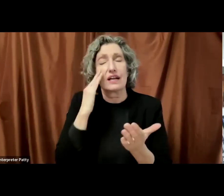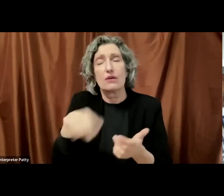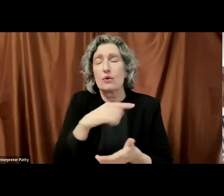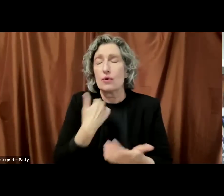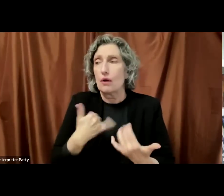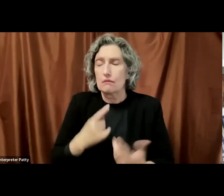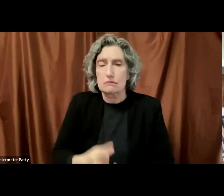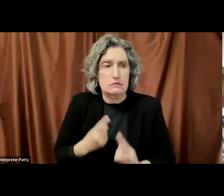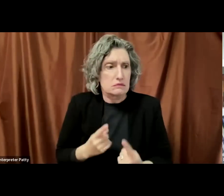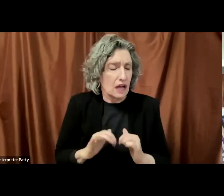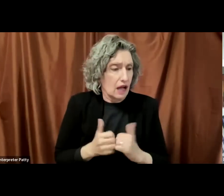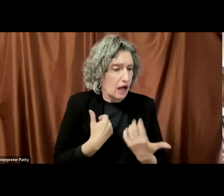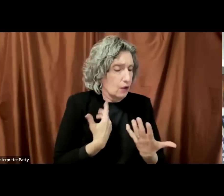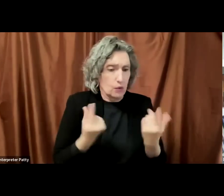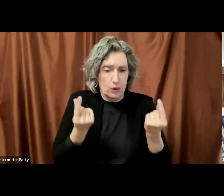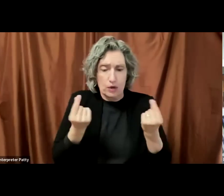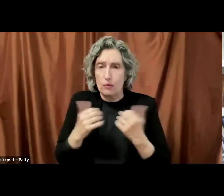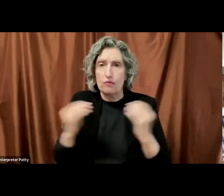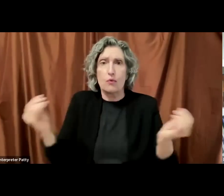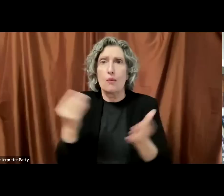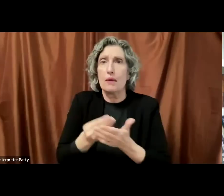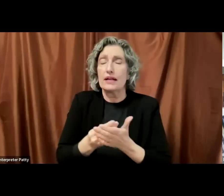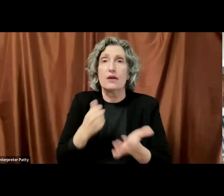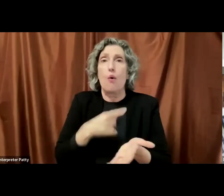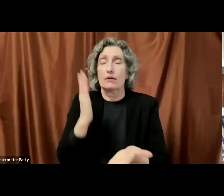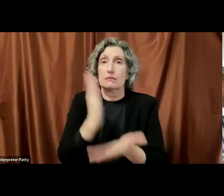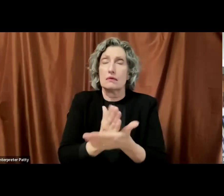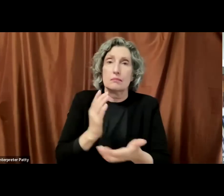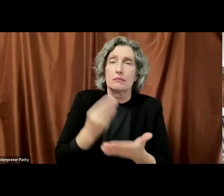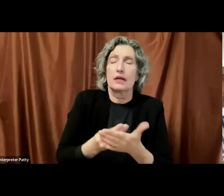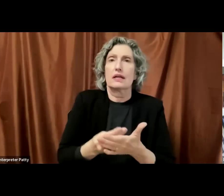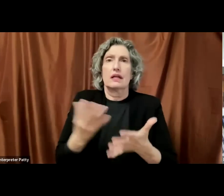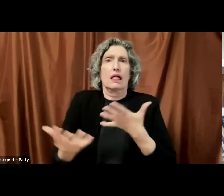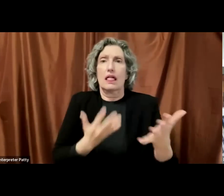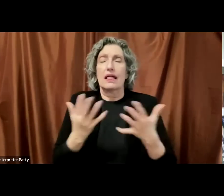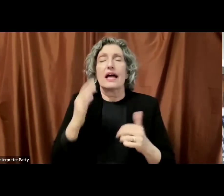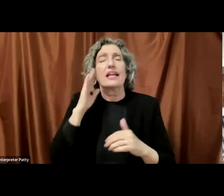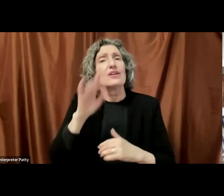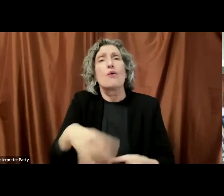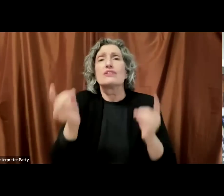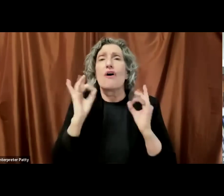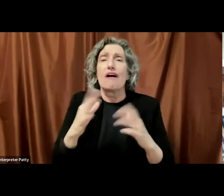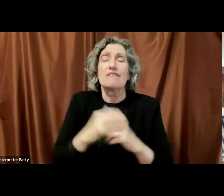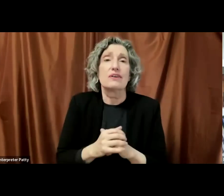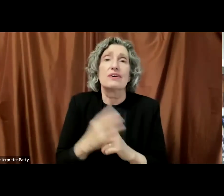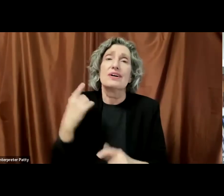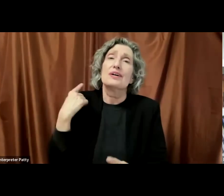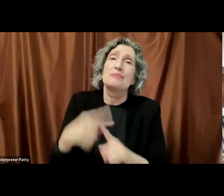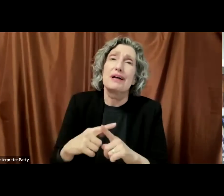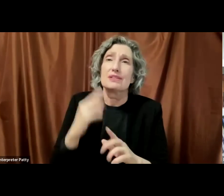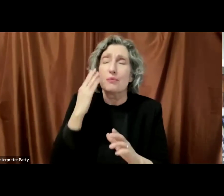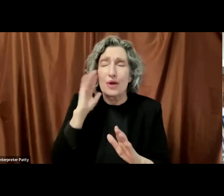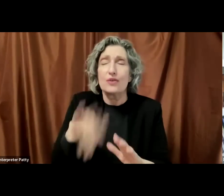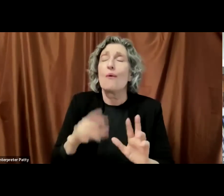funding. And I know that the onslaught of information and threats and attacks on your work